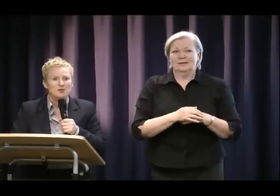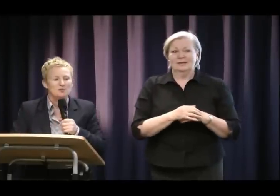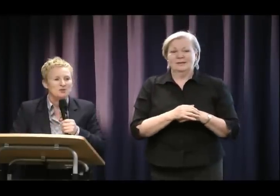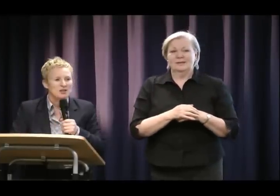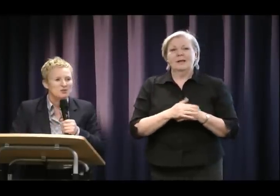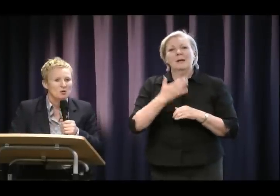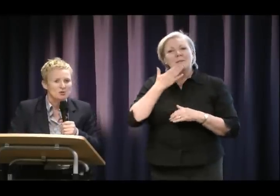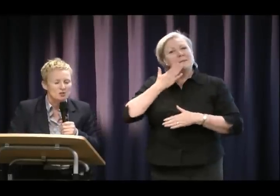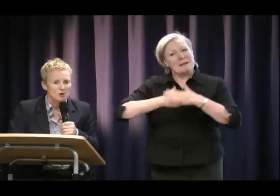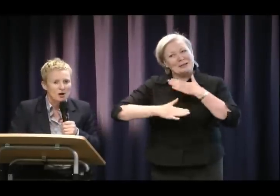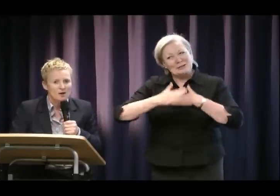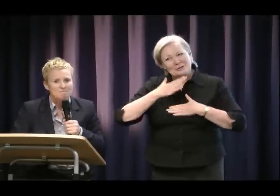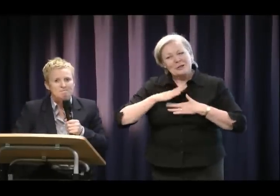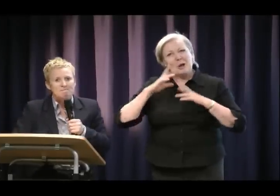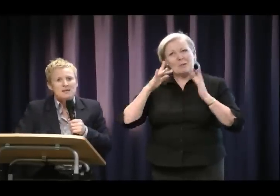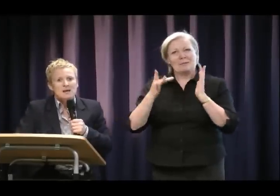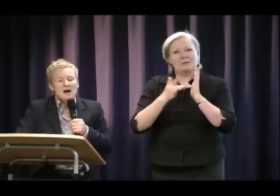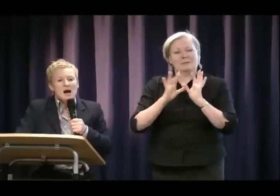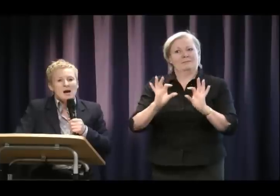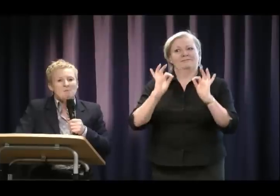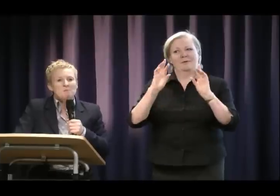get the technology right.